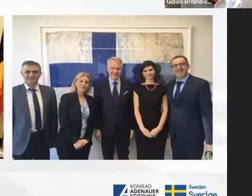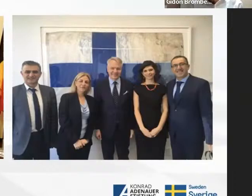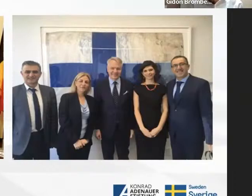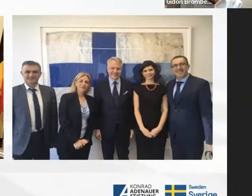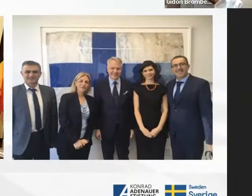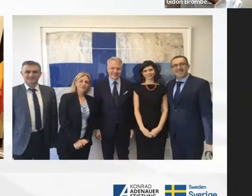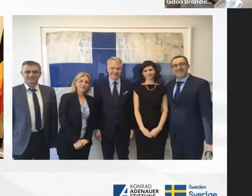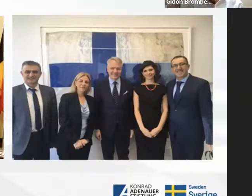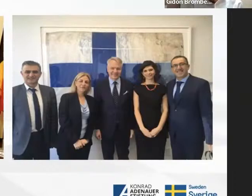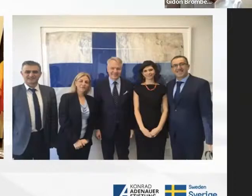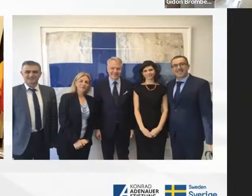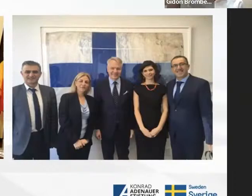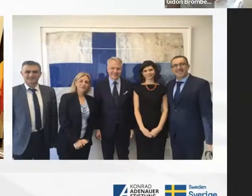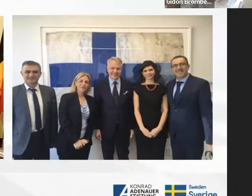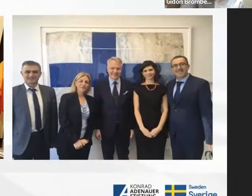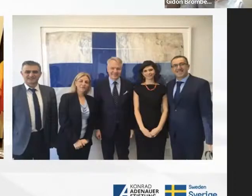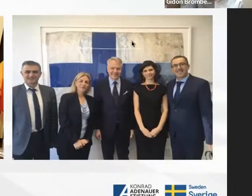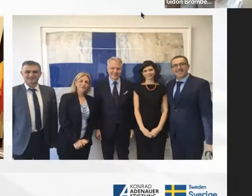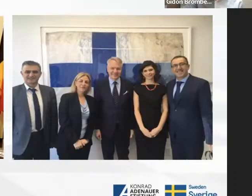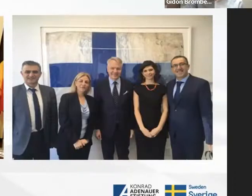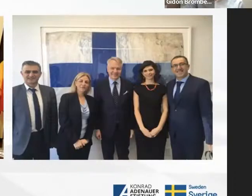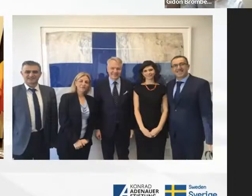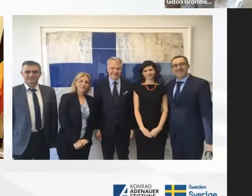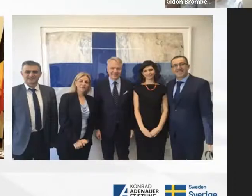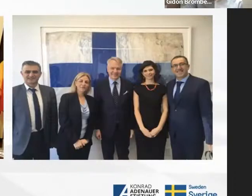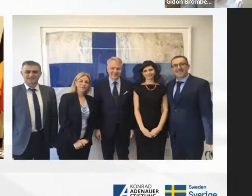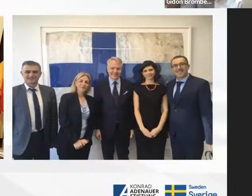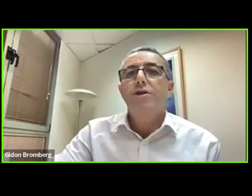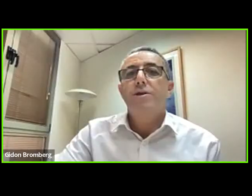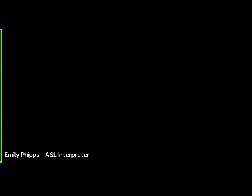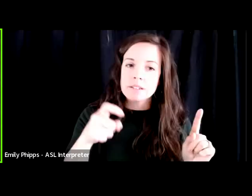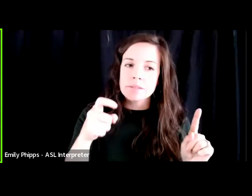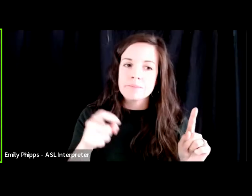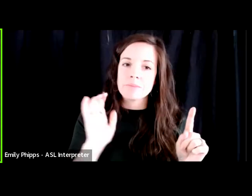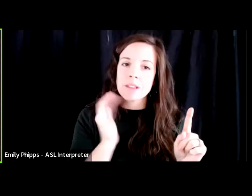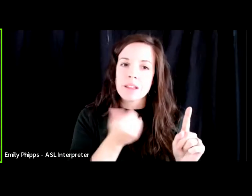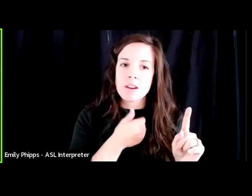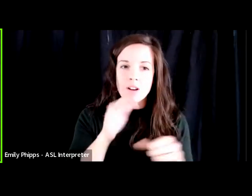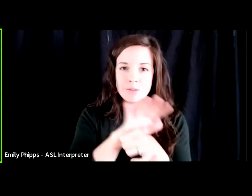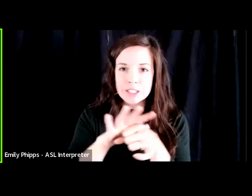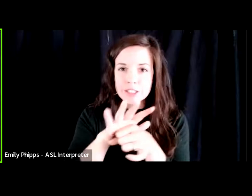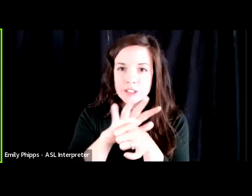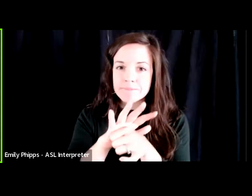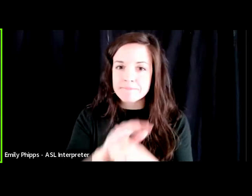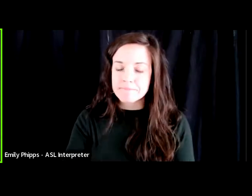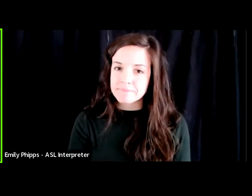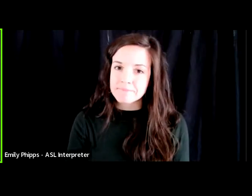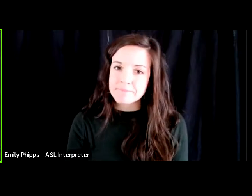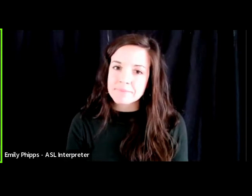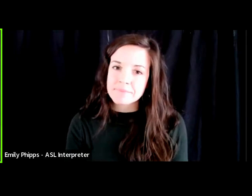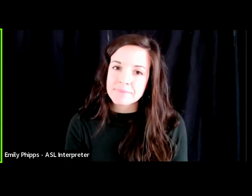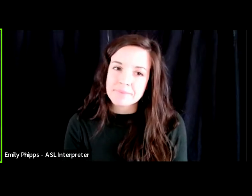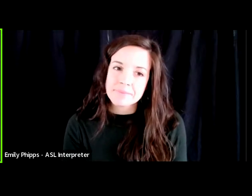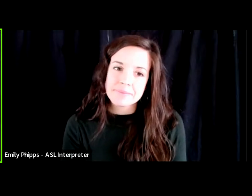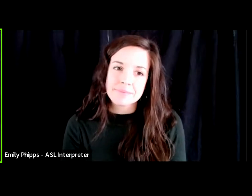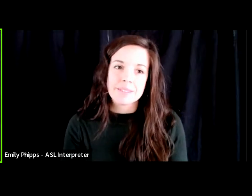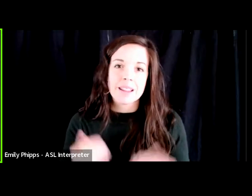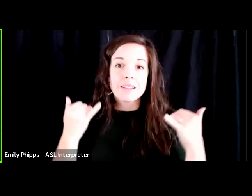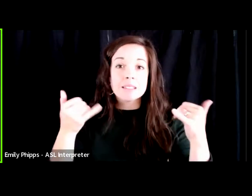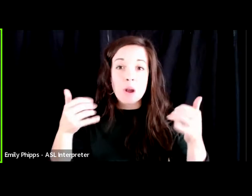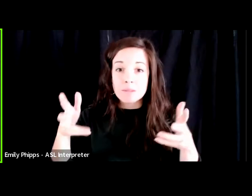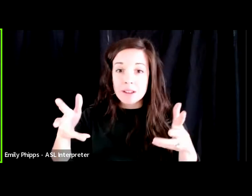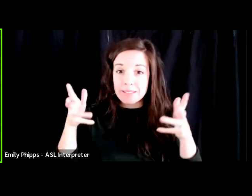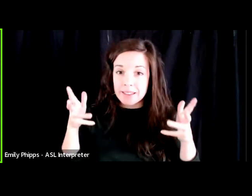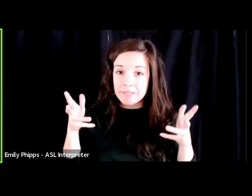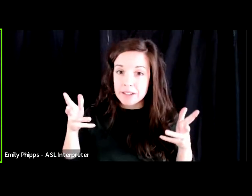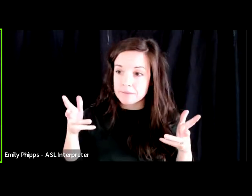resilience that is so desperately needed in our region. So I'm going to leave it there, and